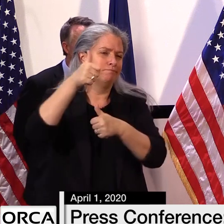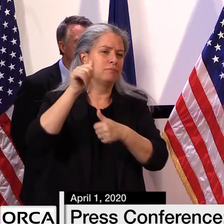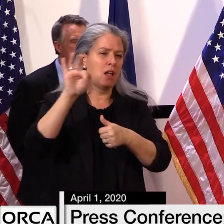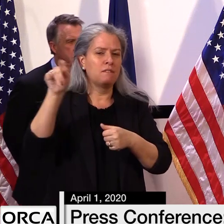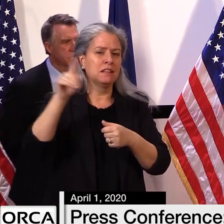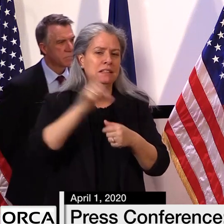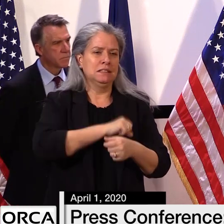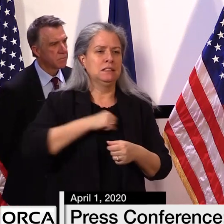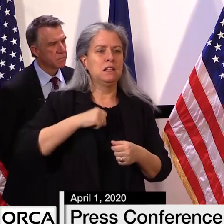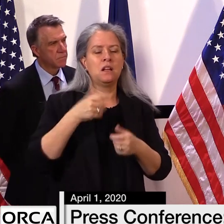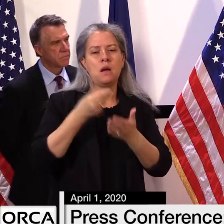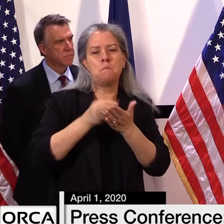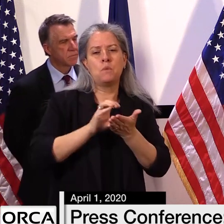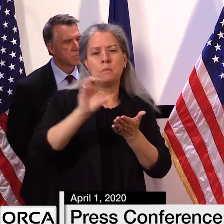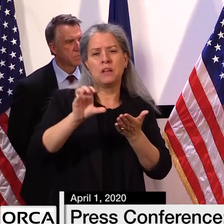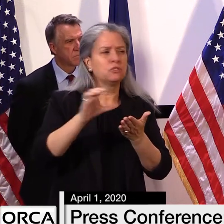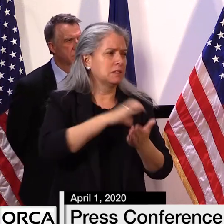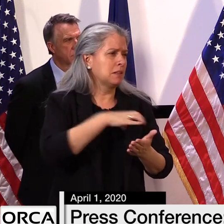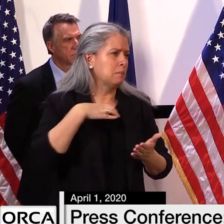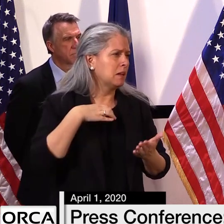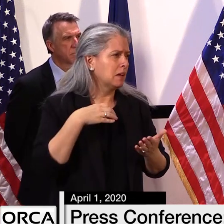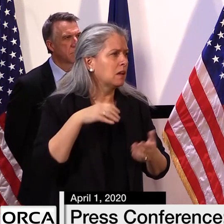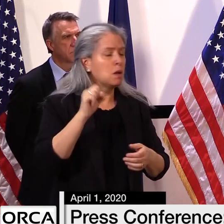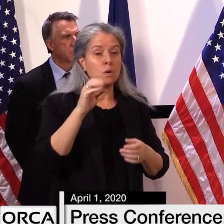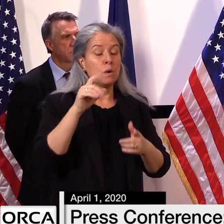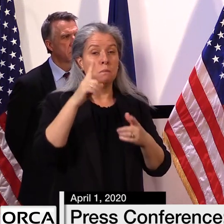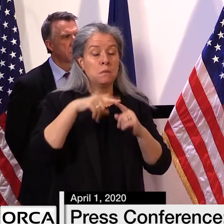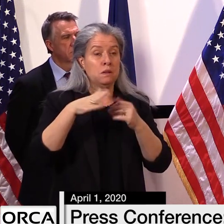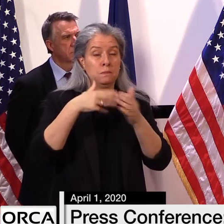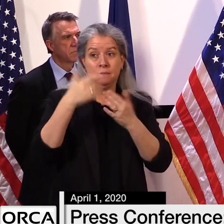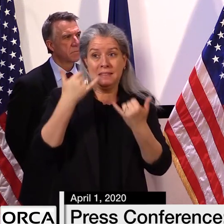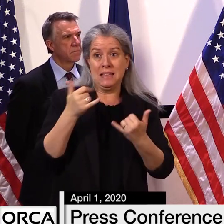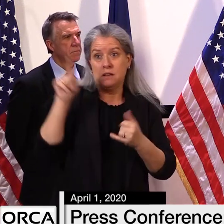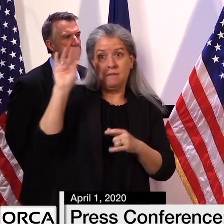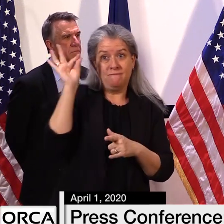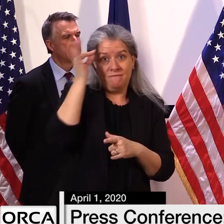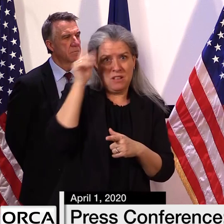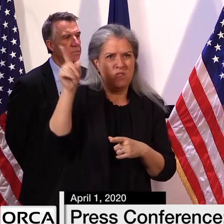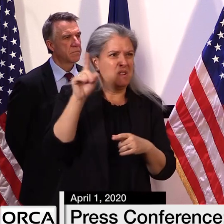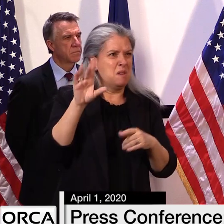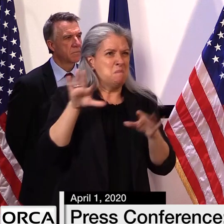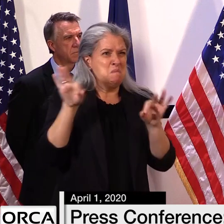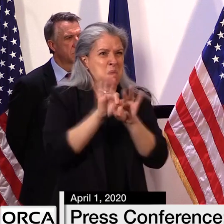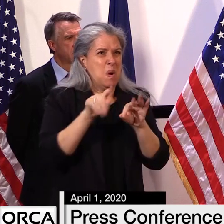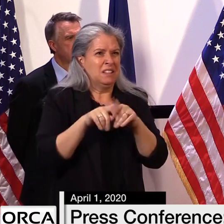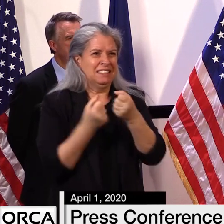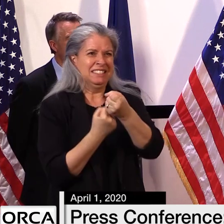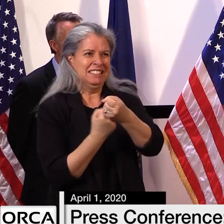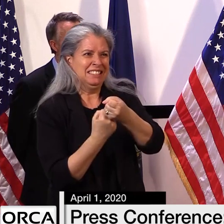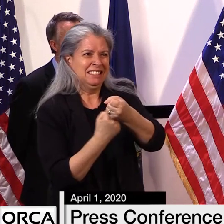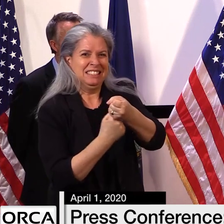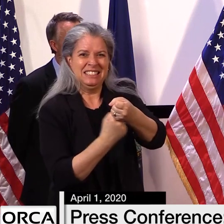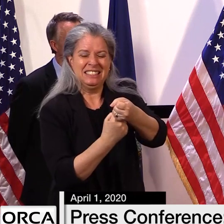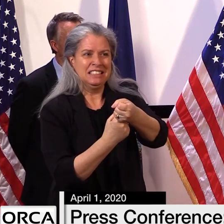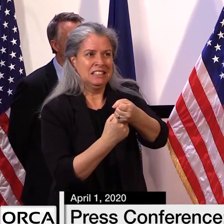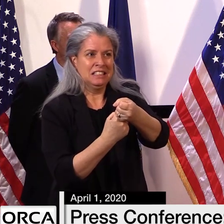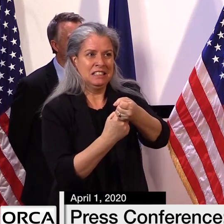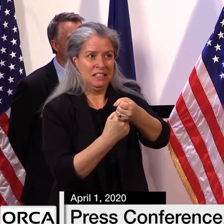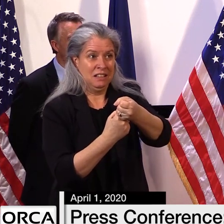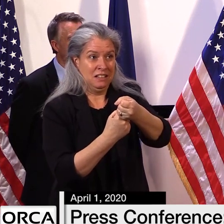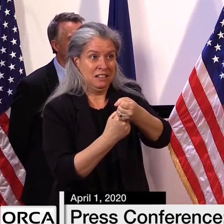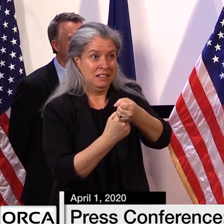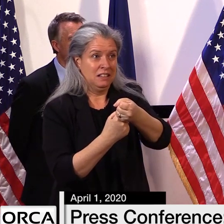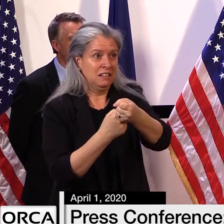Senate Appropriations Committee. It's the role of the federal government now to be the backstop. It's the only governmental